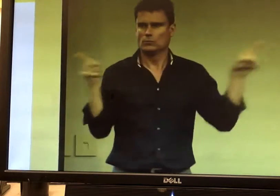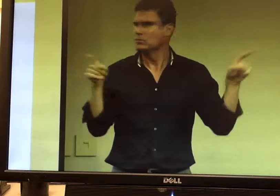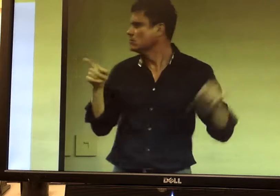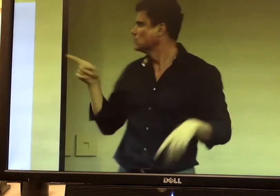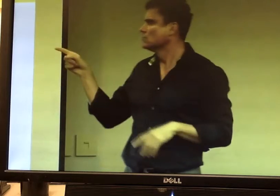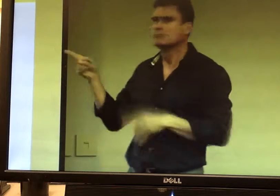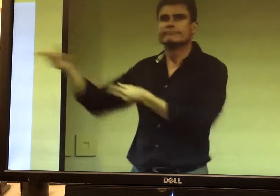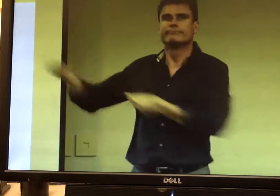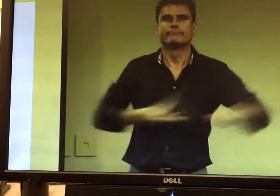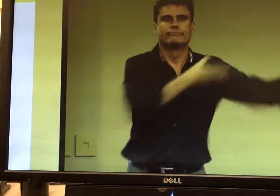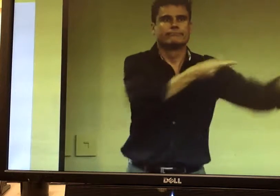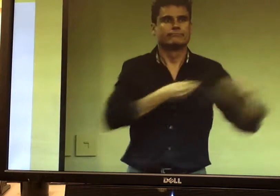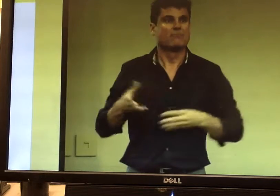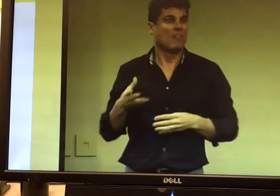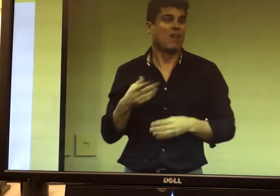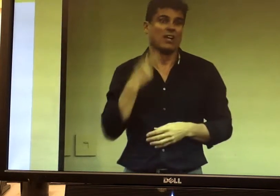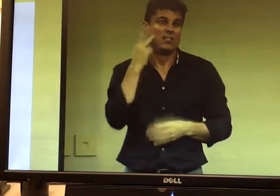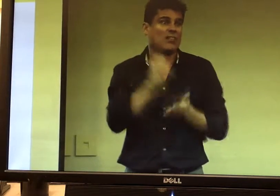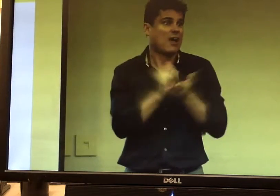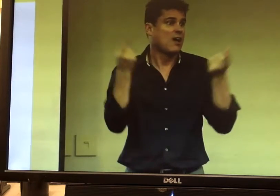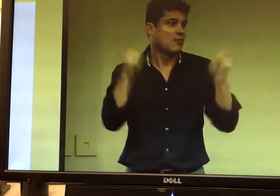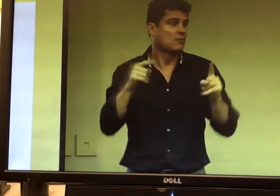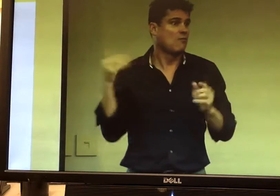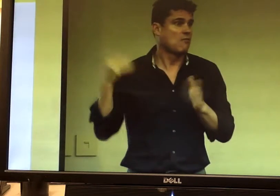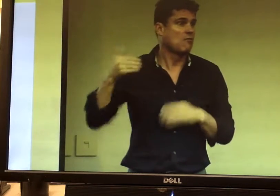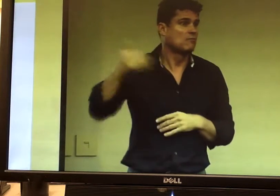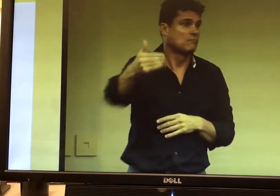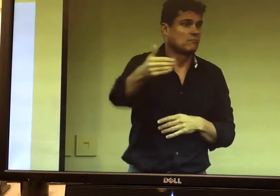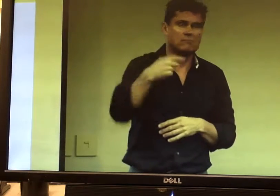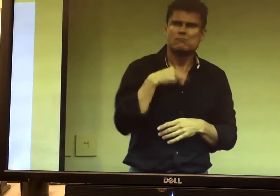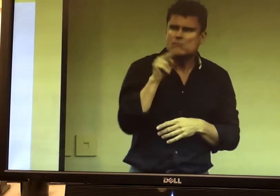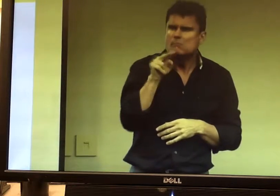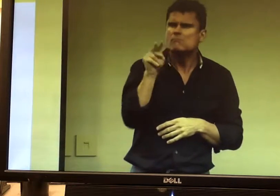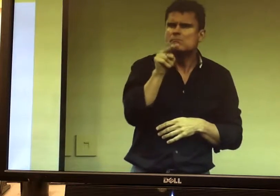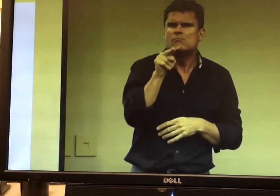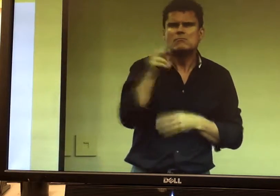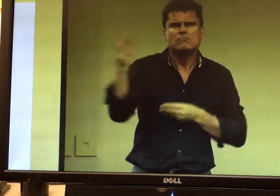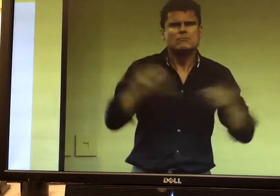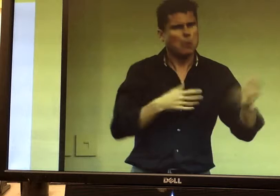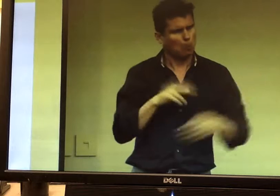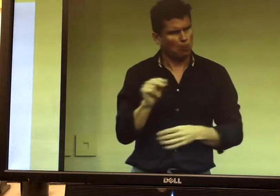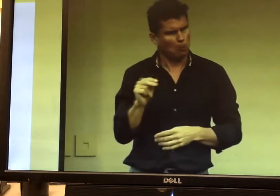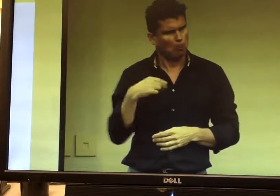clients' language accurately. It's not just simply, sometimes it is simply relaying